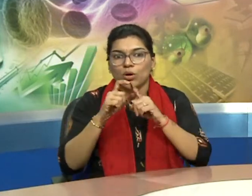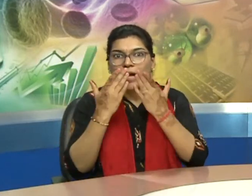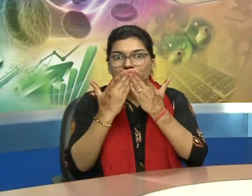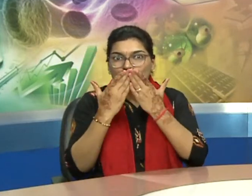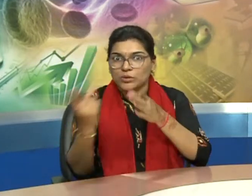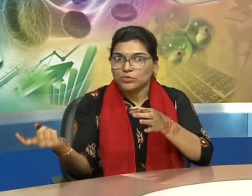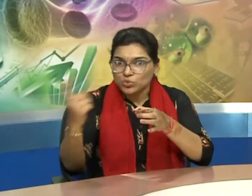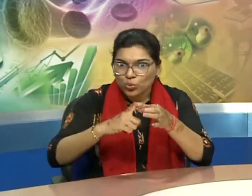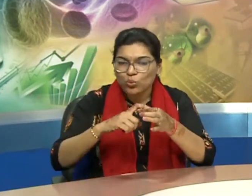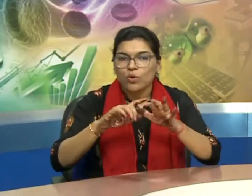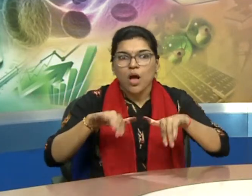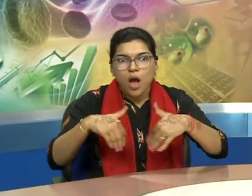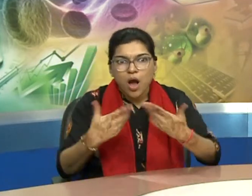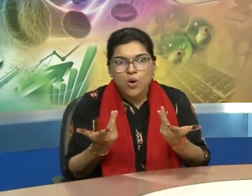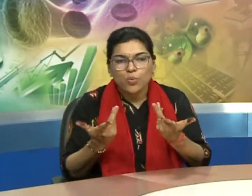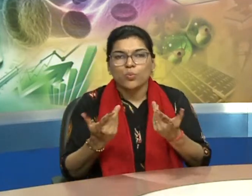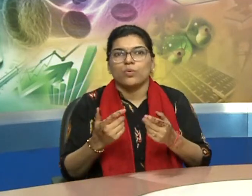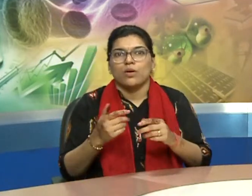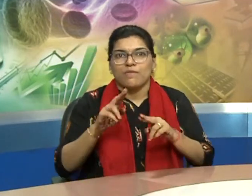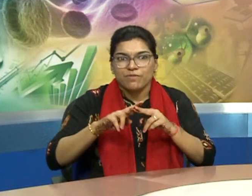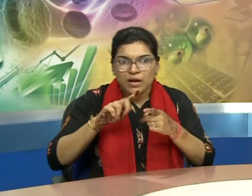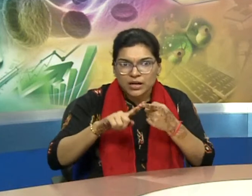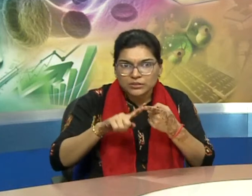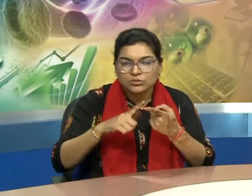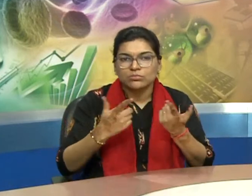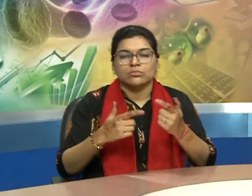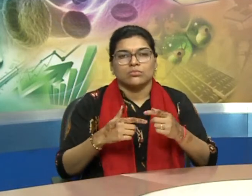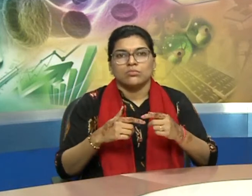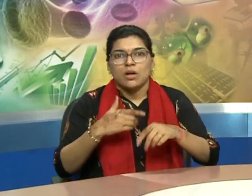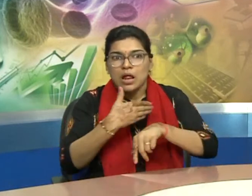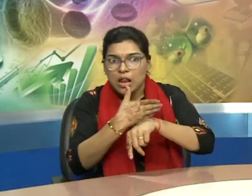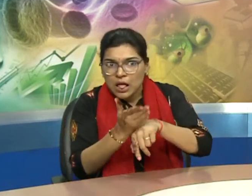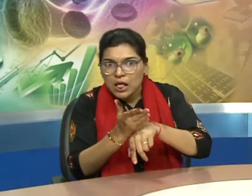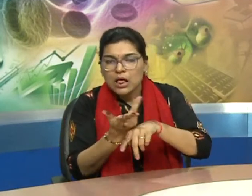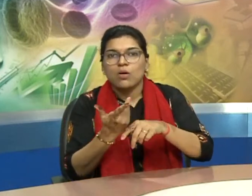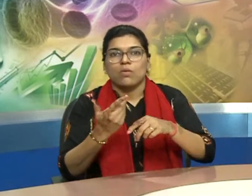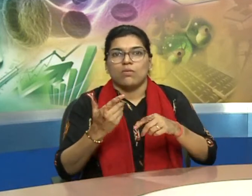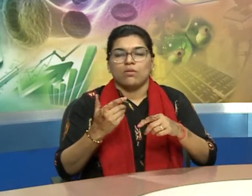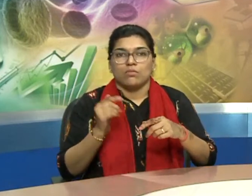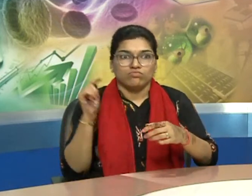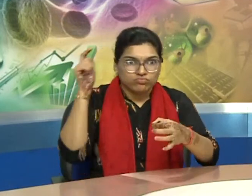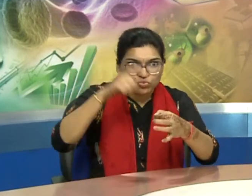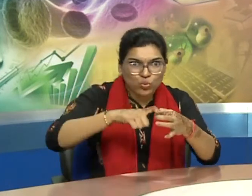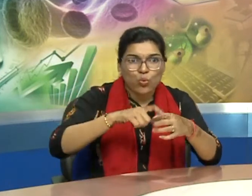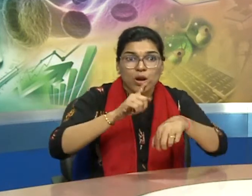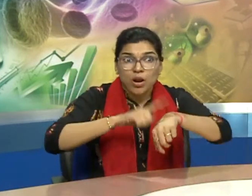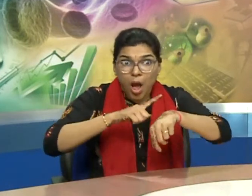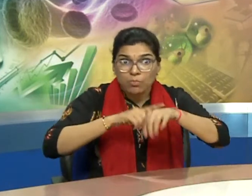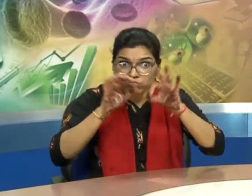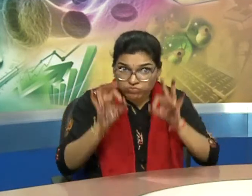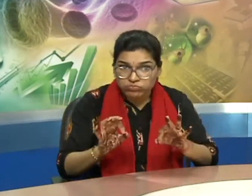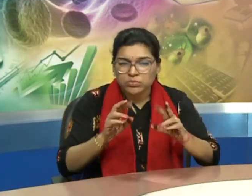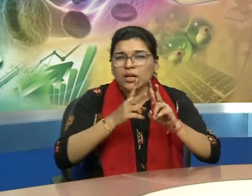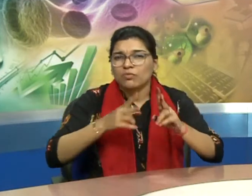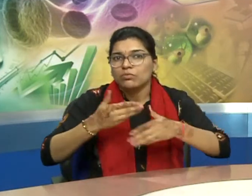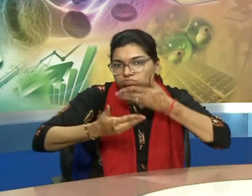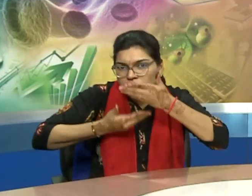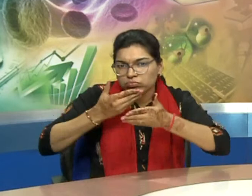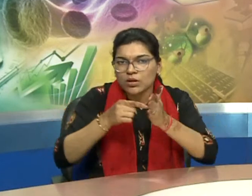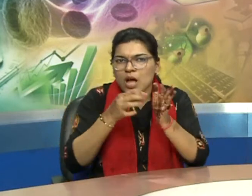It is easy to understand that all documents are reserved there. And then 13th point explains about the user